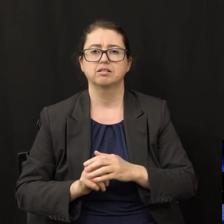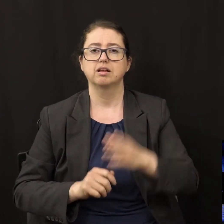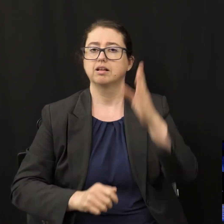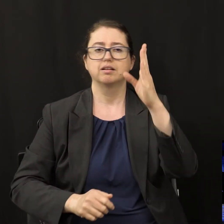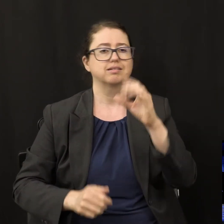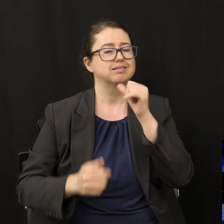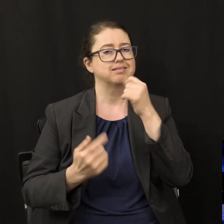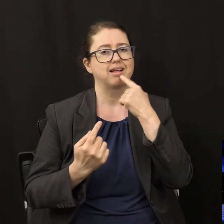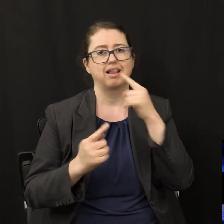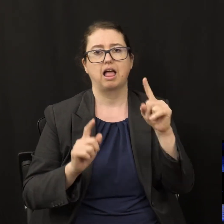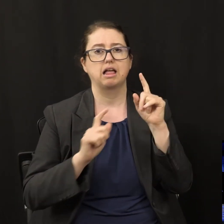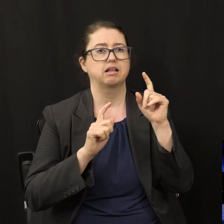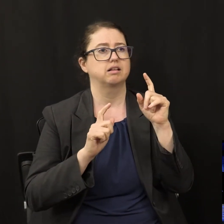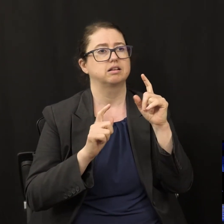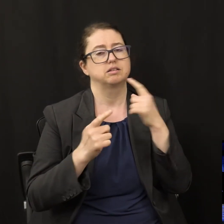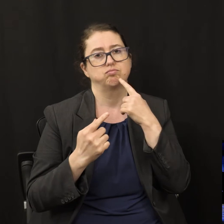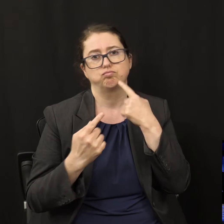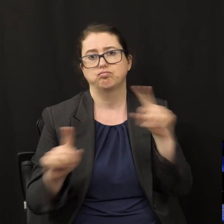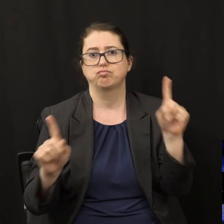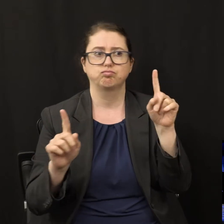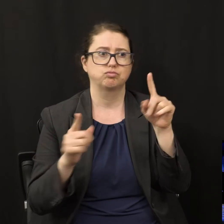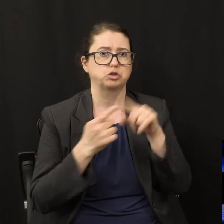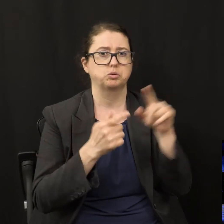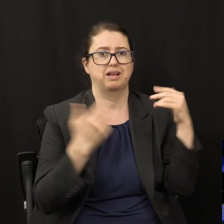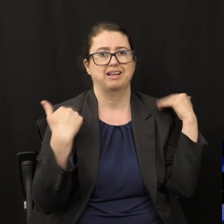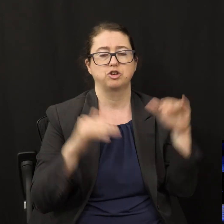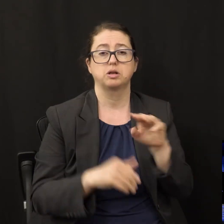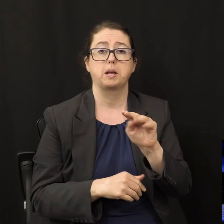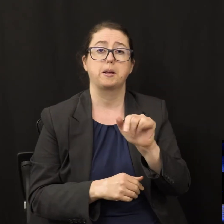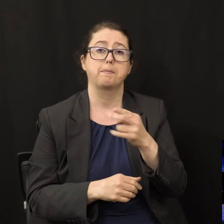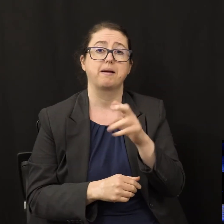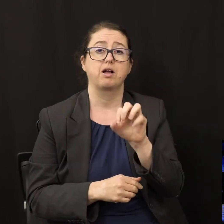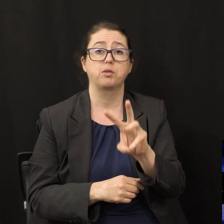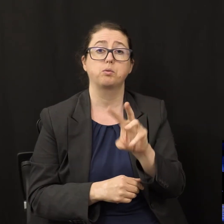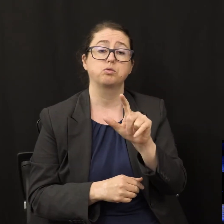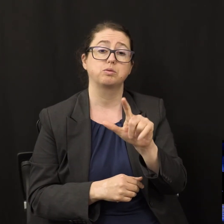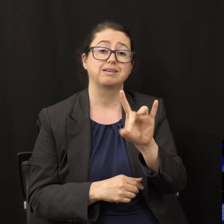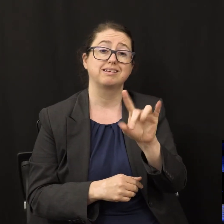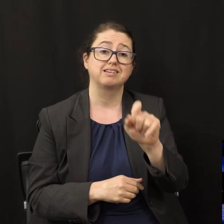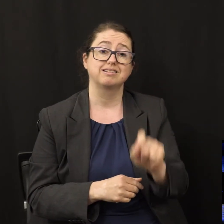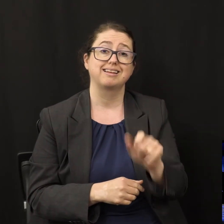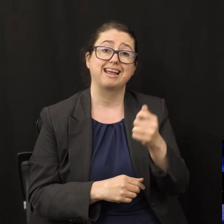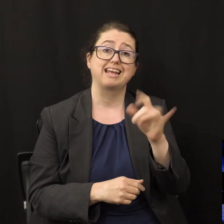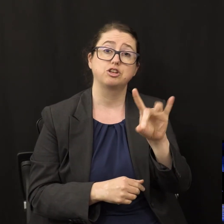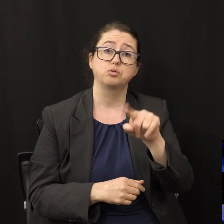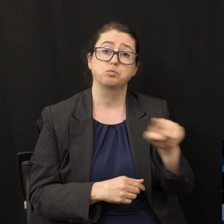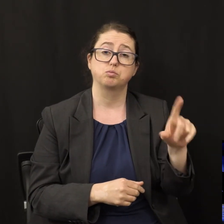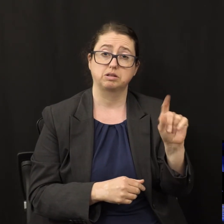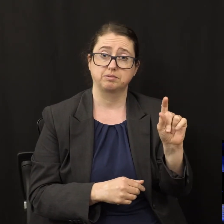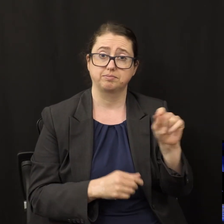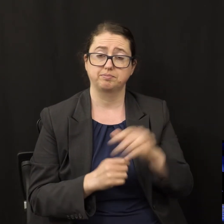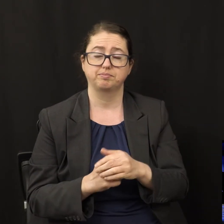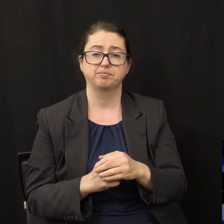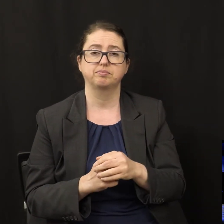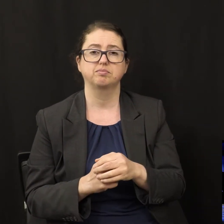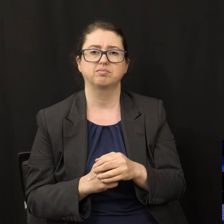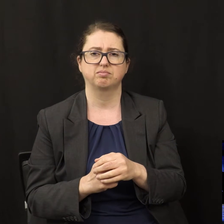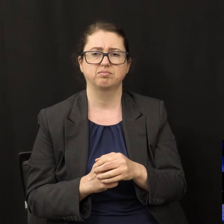gospel to angels. Notice Matthew chapter 28 and verses 18 through 20. Very well known, it's the Great